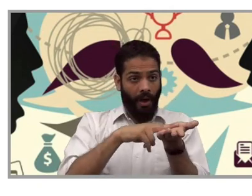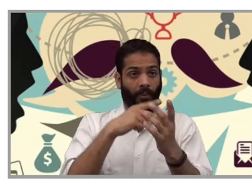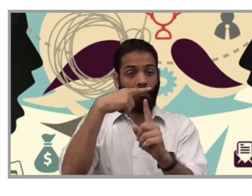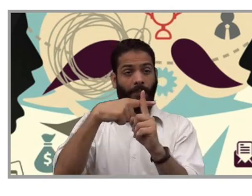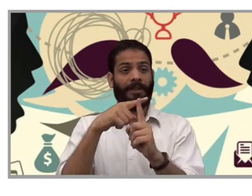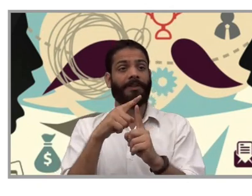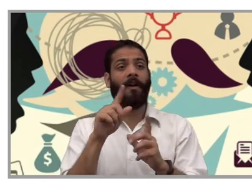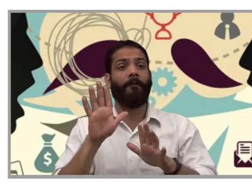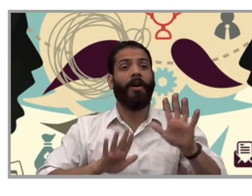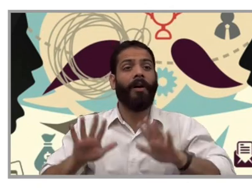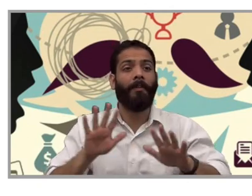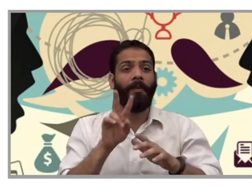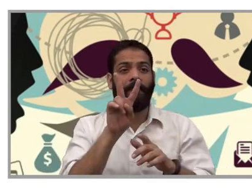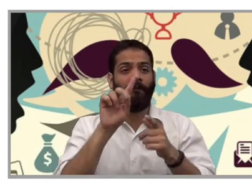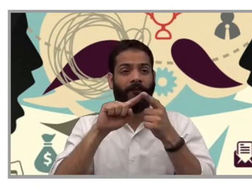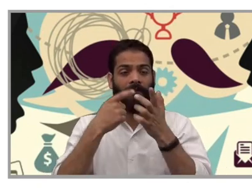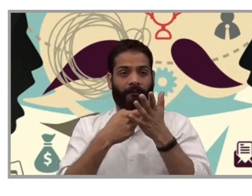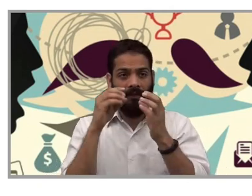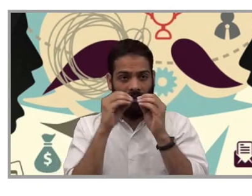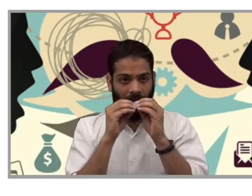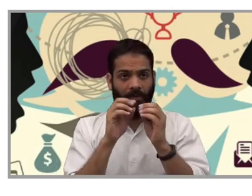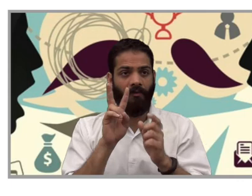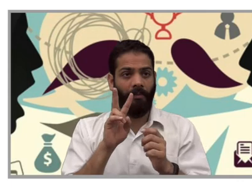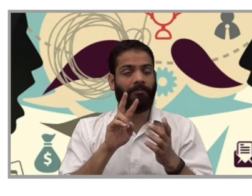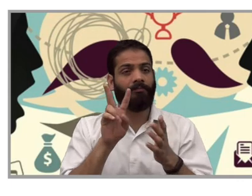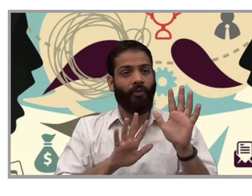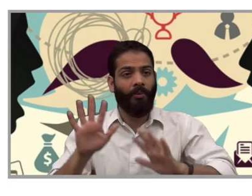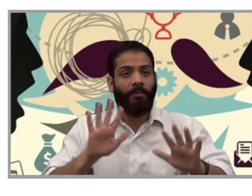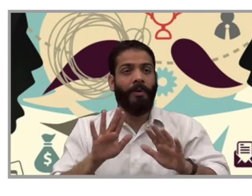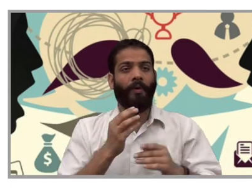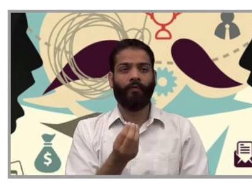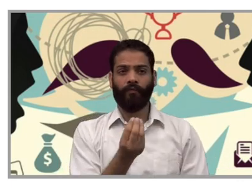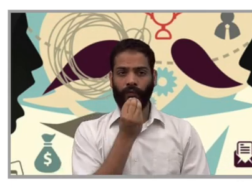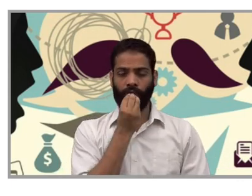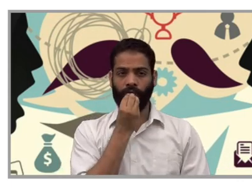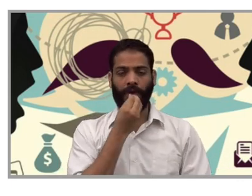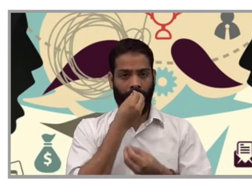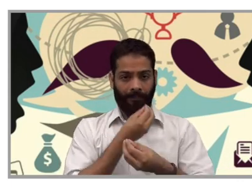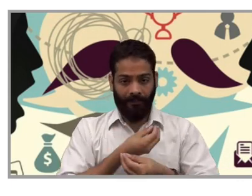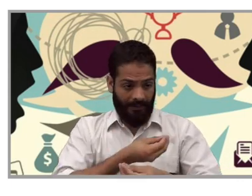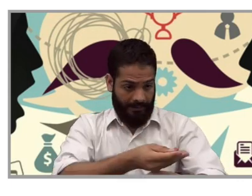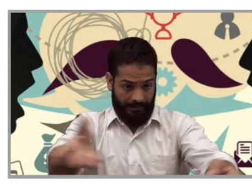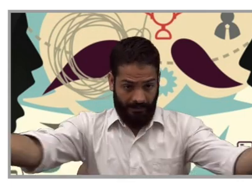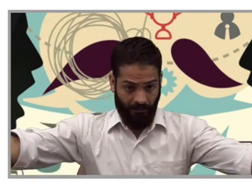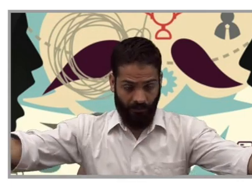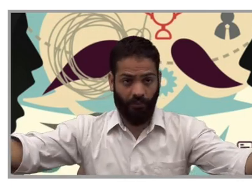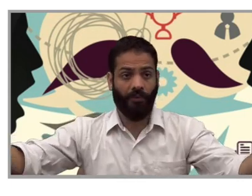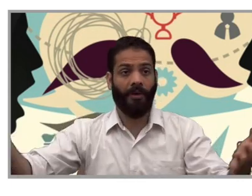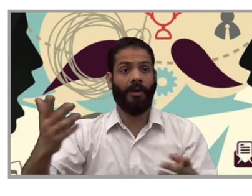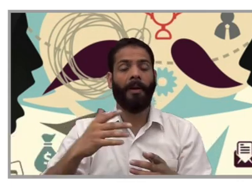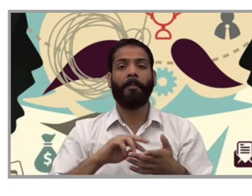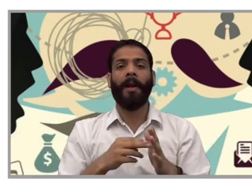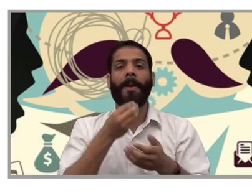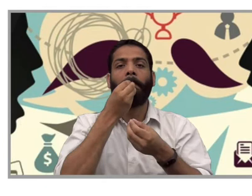Third is noun plus verb. So food plus distribute